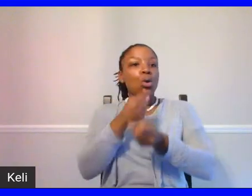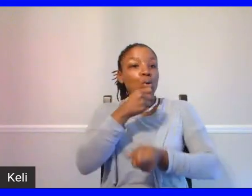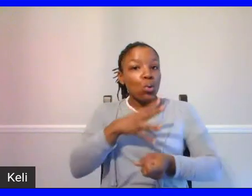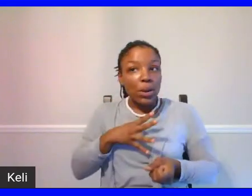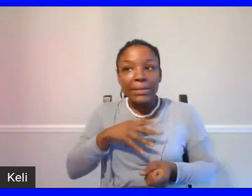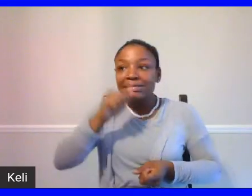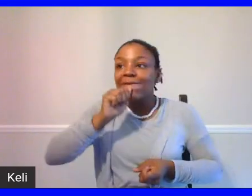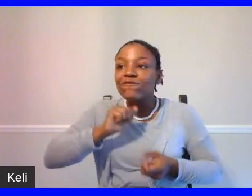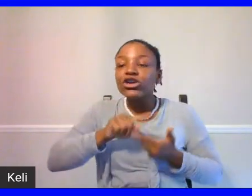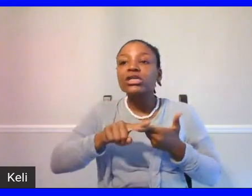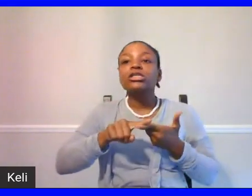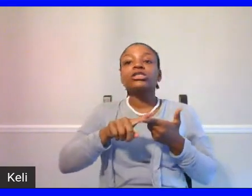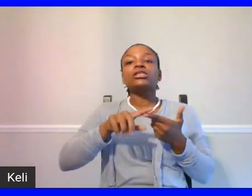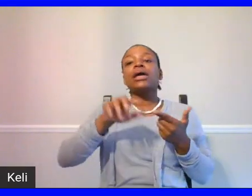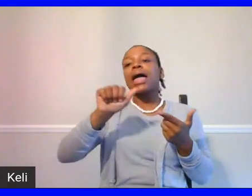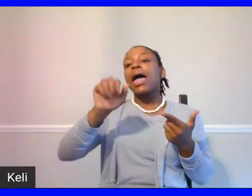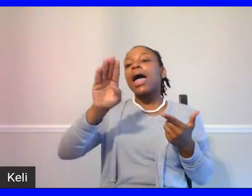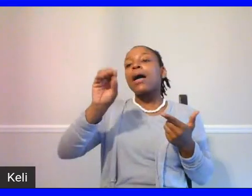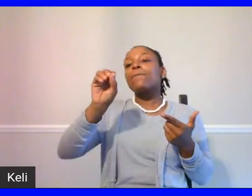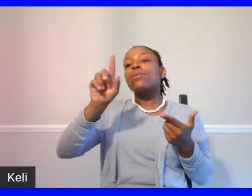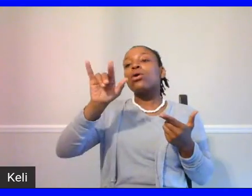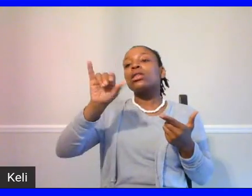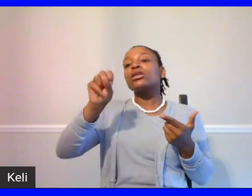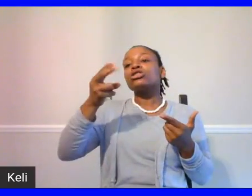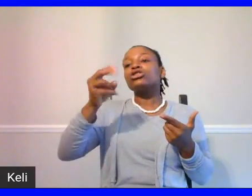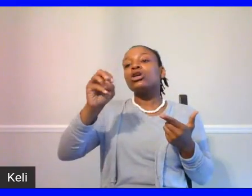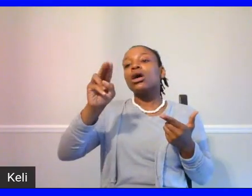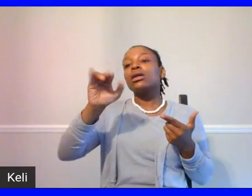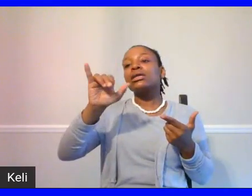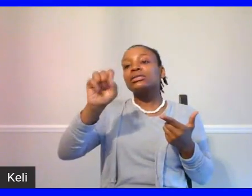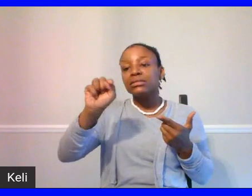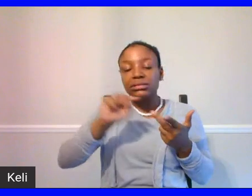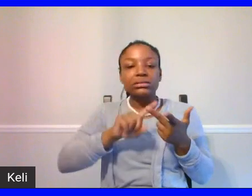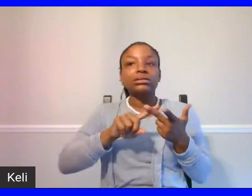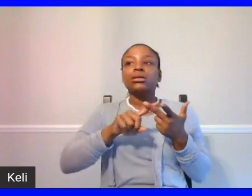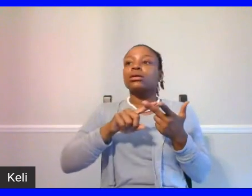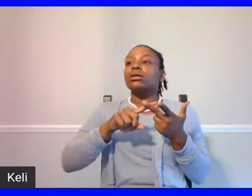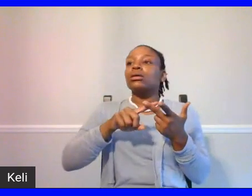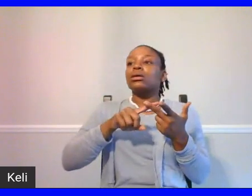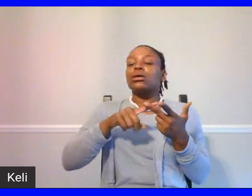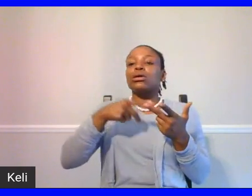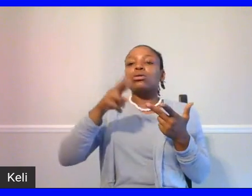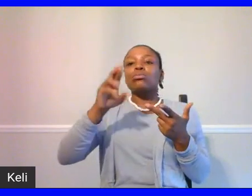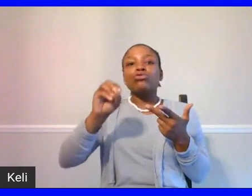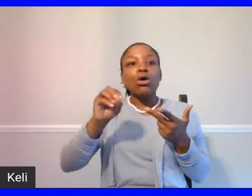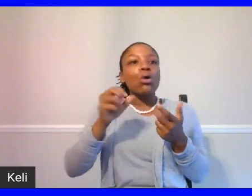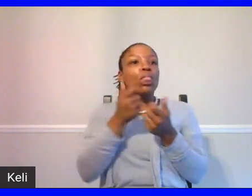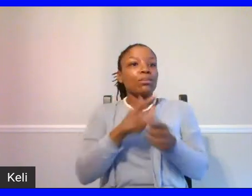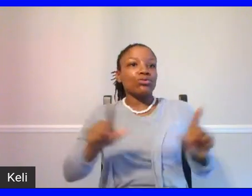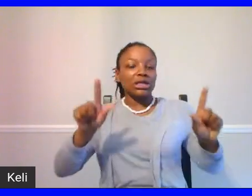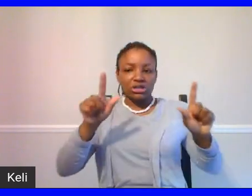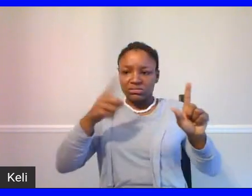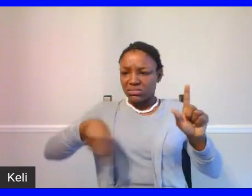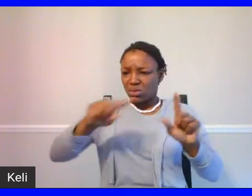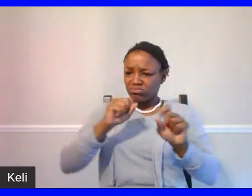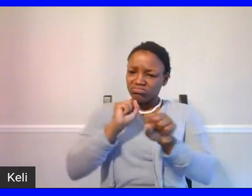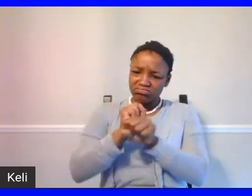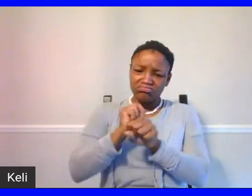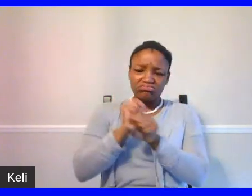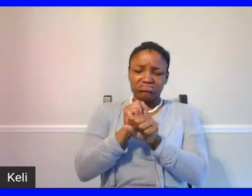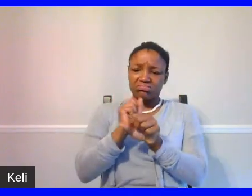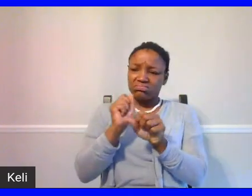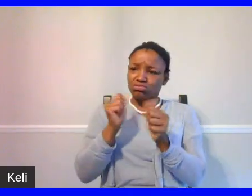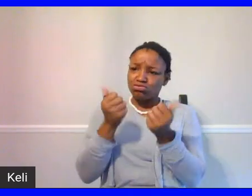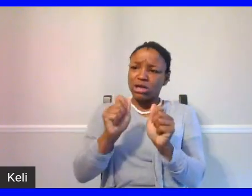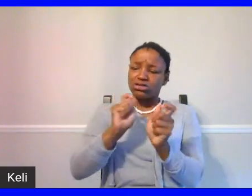abolitionists, pro-immigration, and really pushing for radical systemic political change.